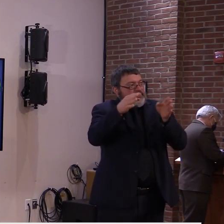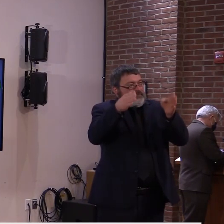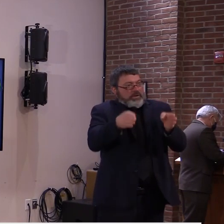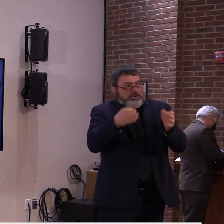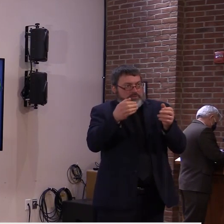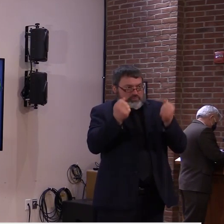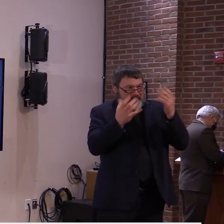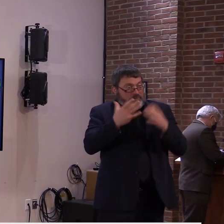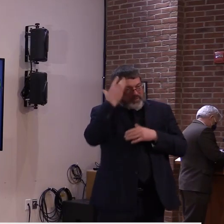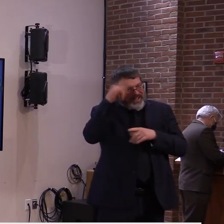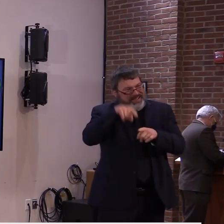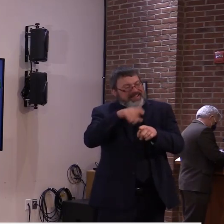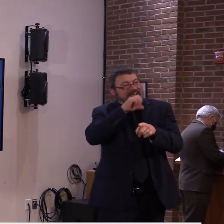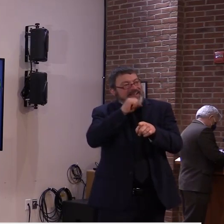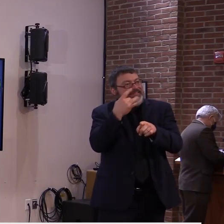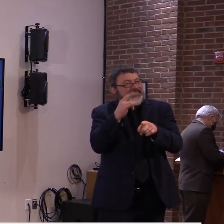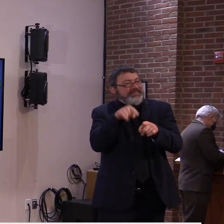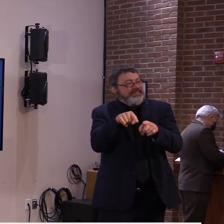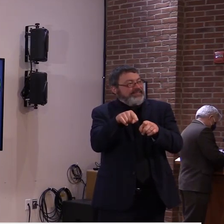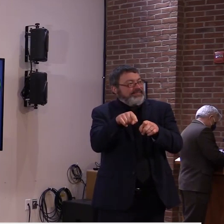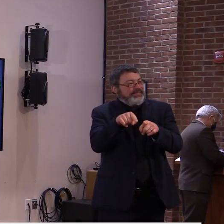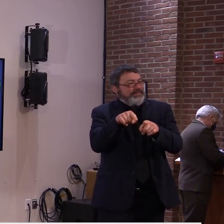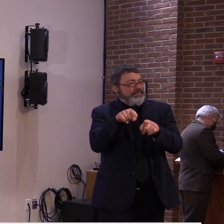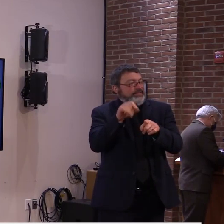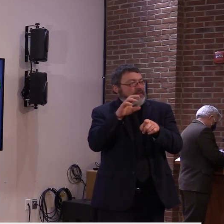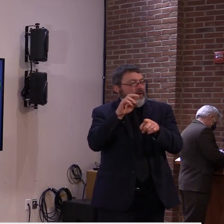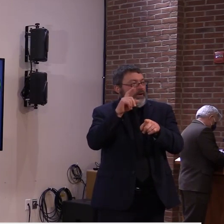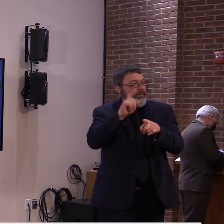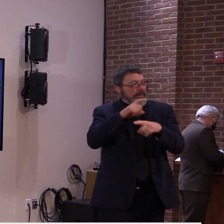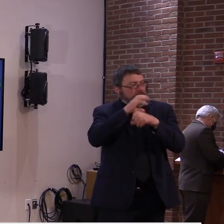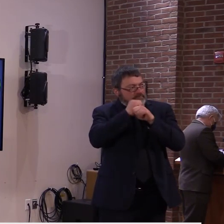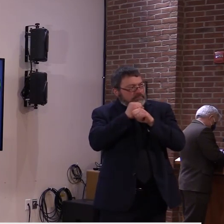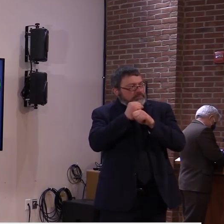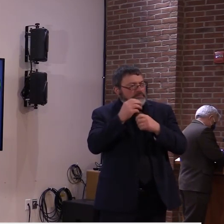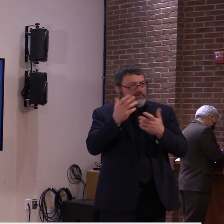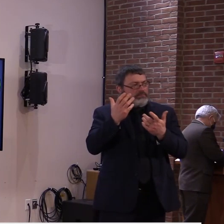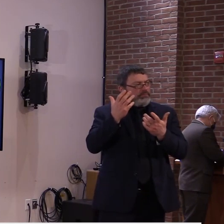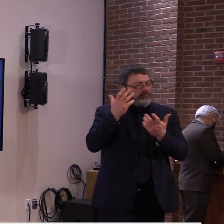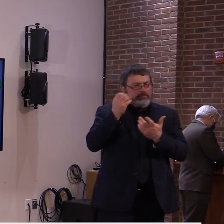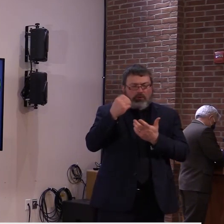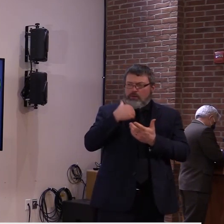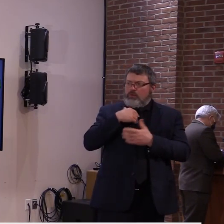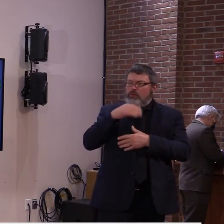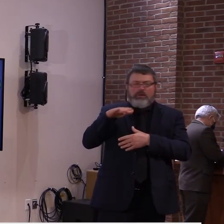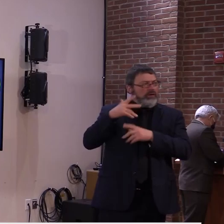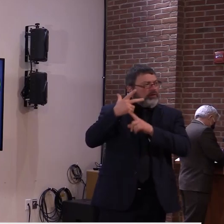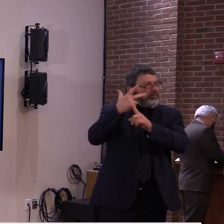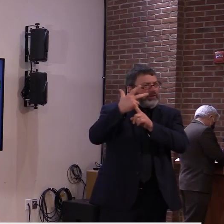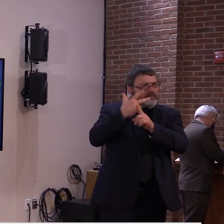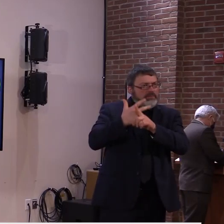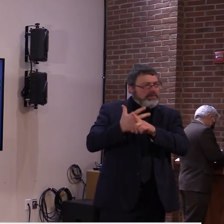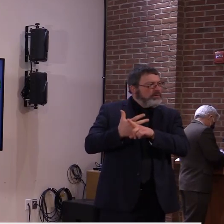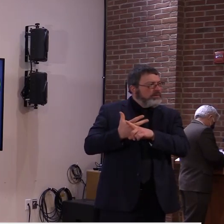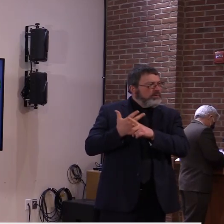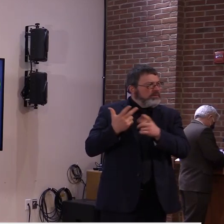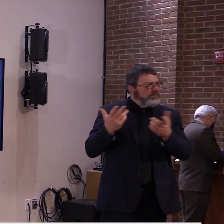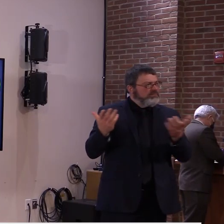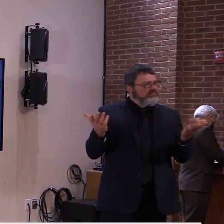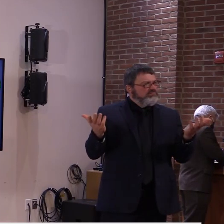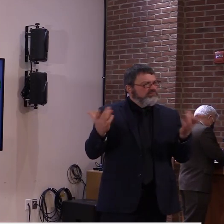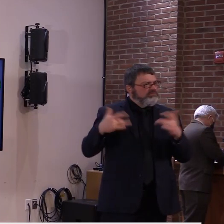that you helped draft, and the commissioner said he would ask for a, quote, swift and full, unquote,